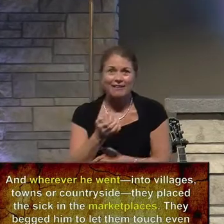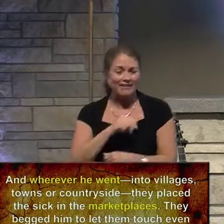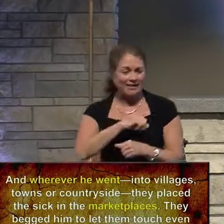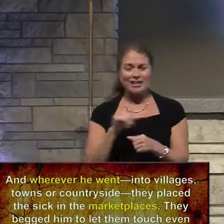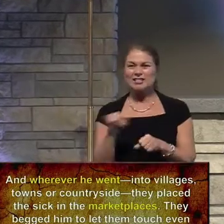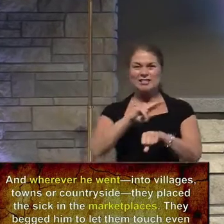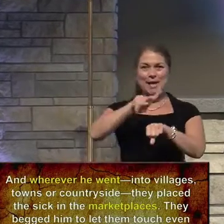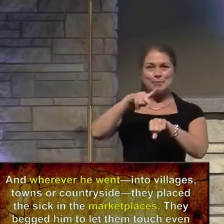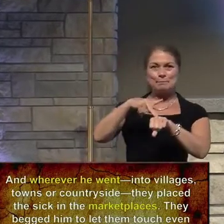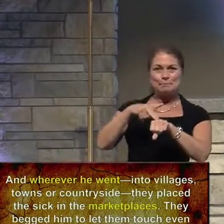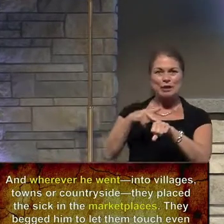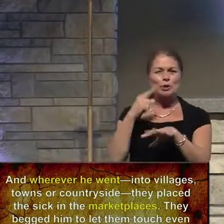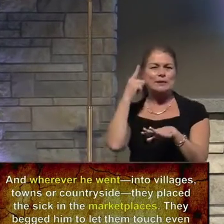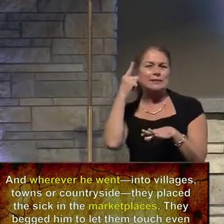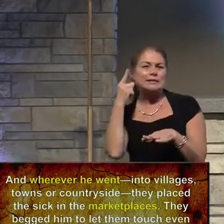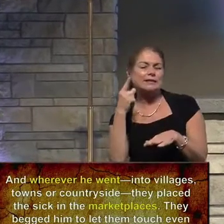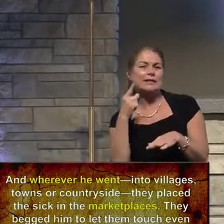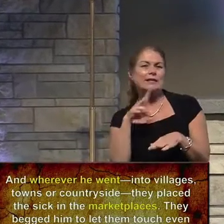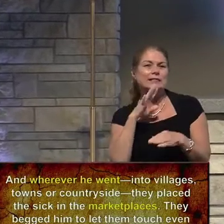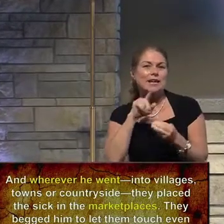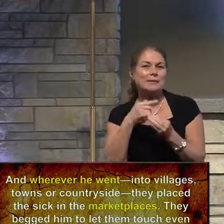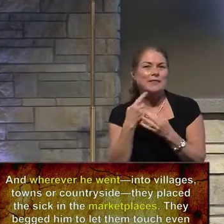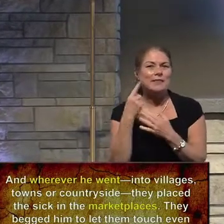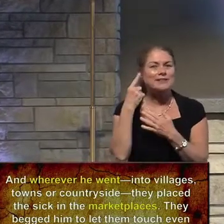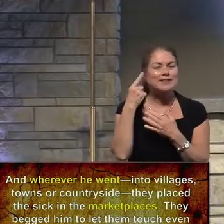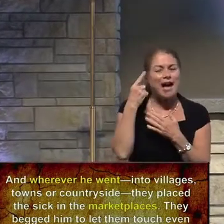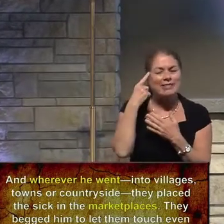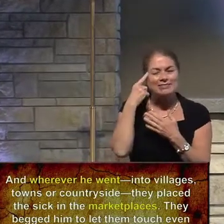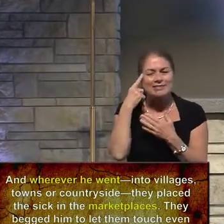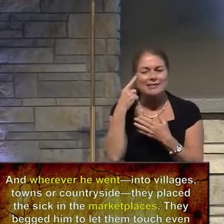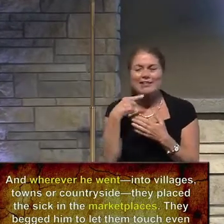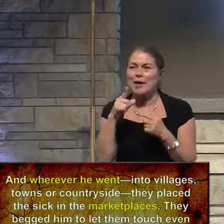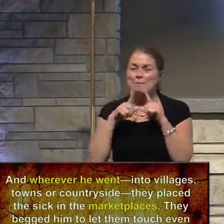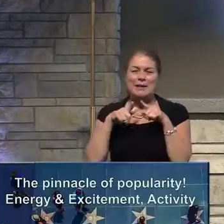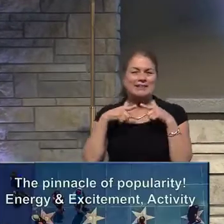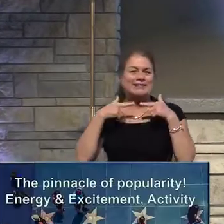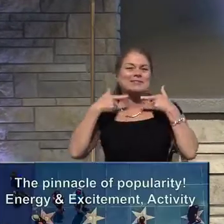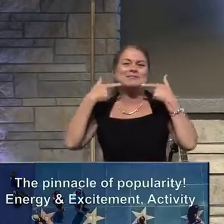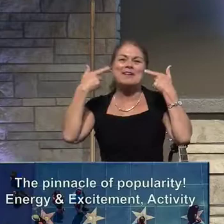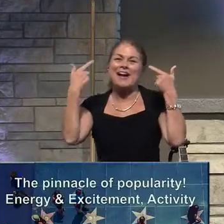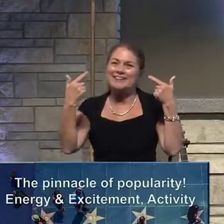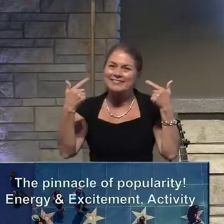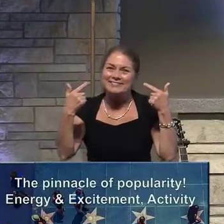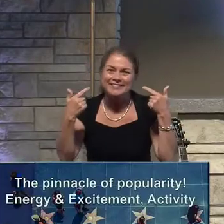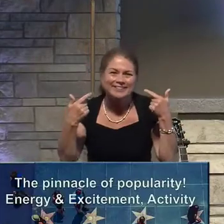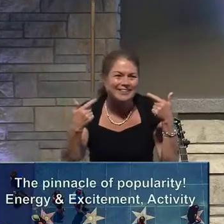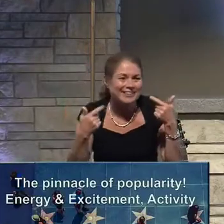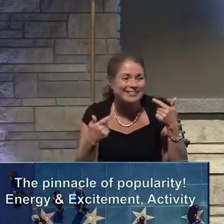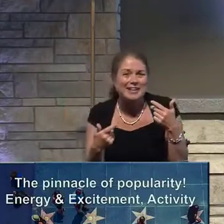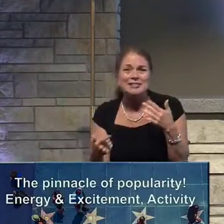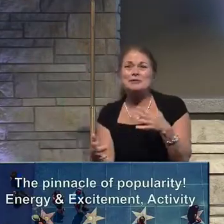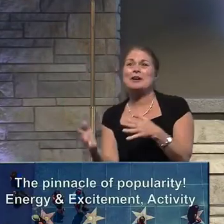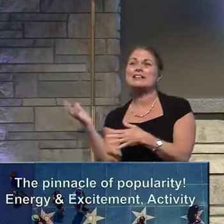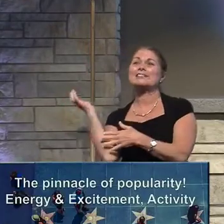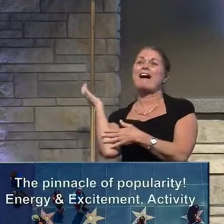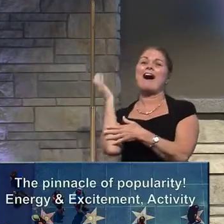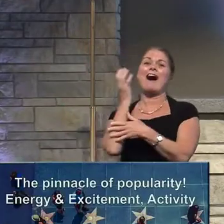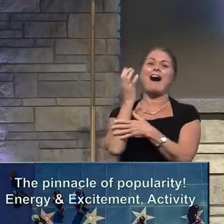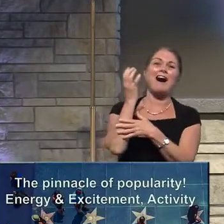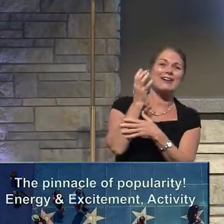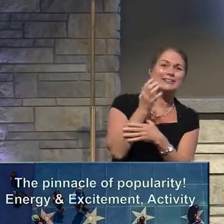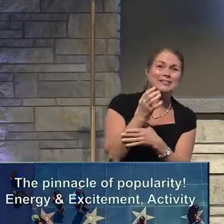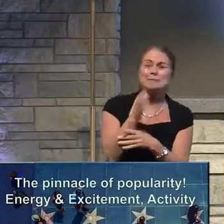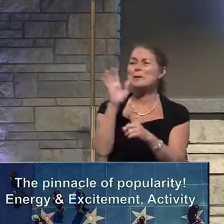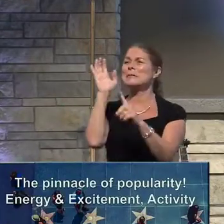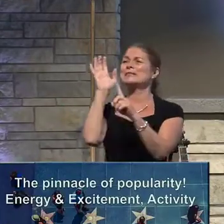Peter was recalling this, he had this big smile on his face. I mean, this was the pinnacle of his popularity. There